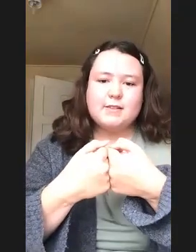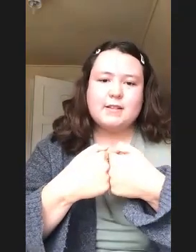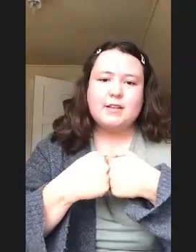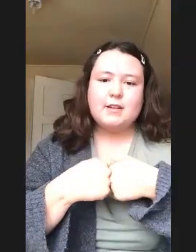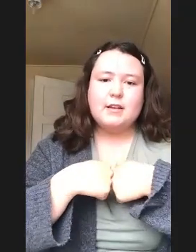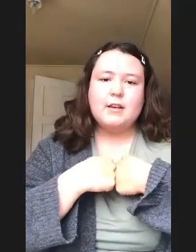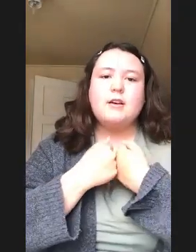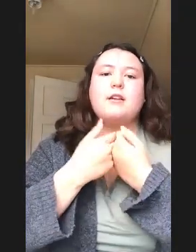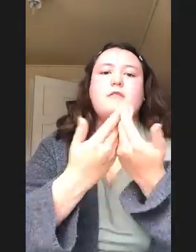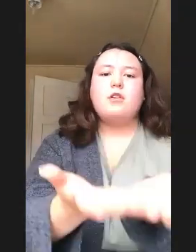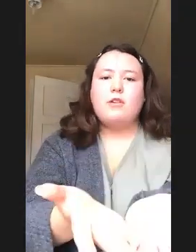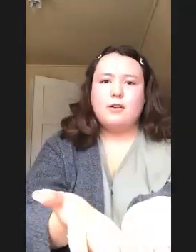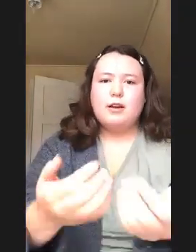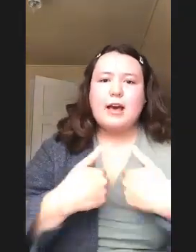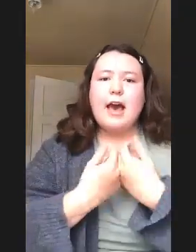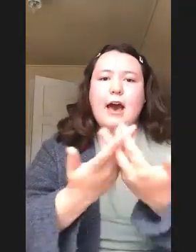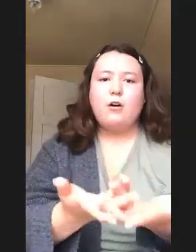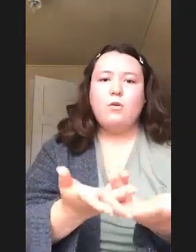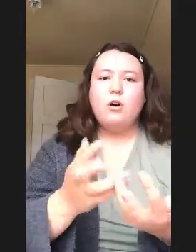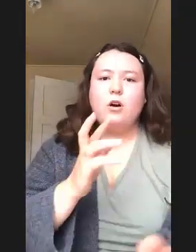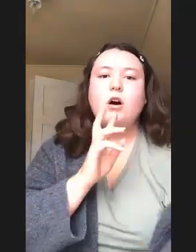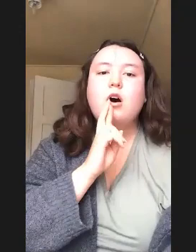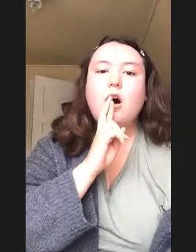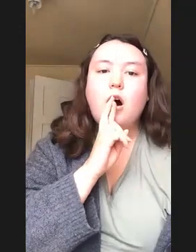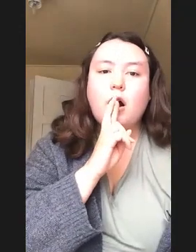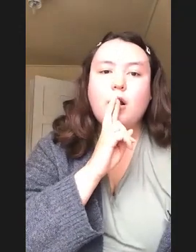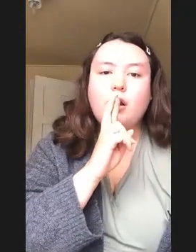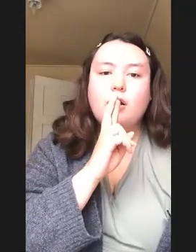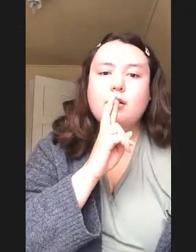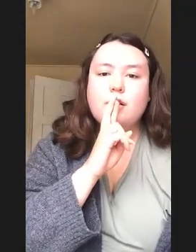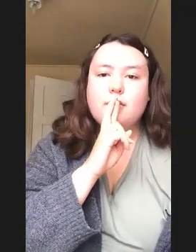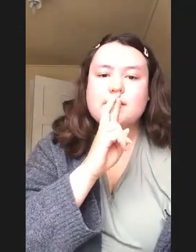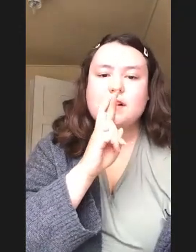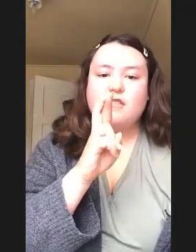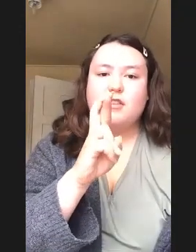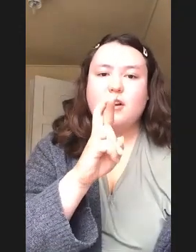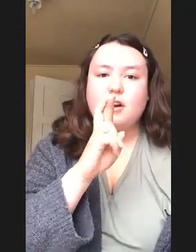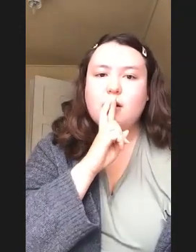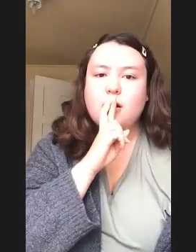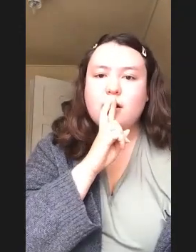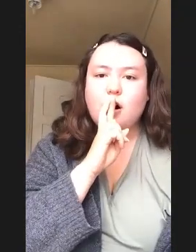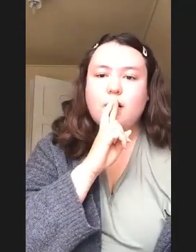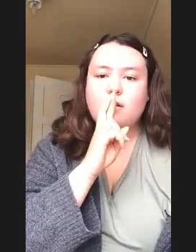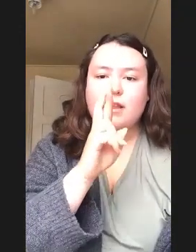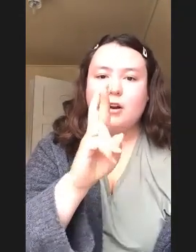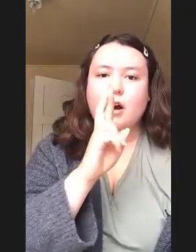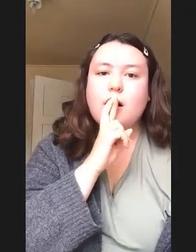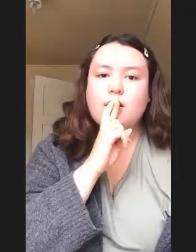and then kind of go out. How are, you would start with your letter R and then